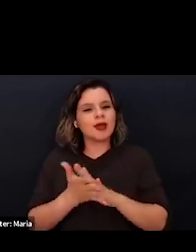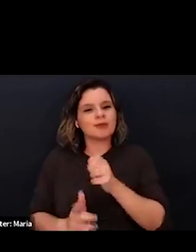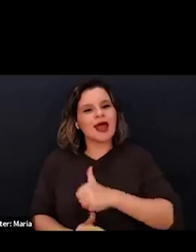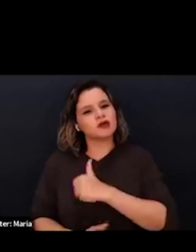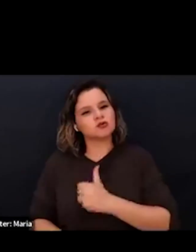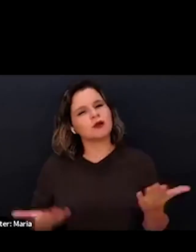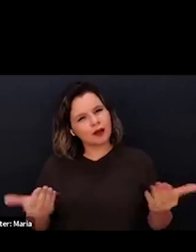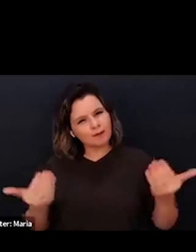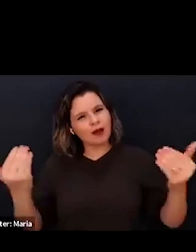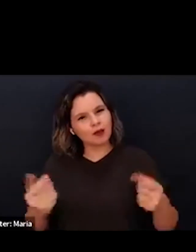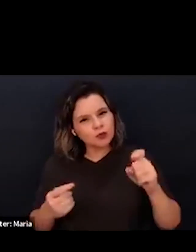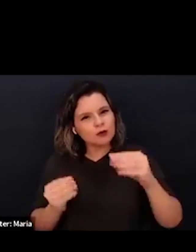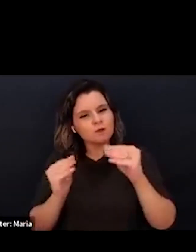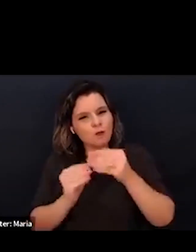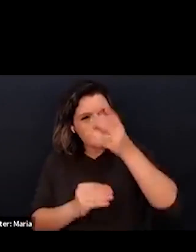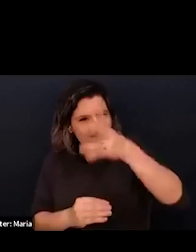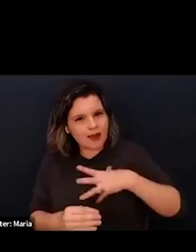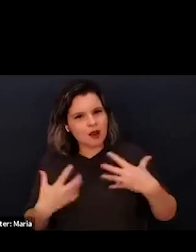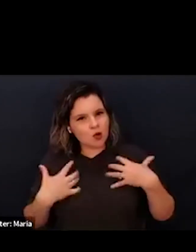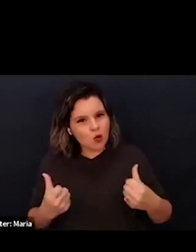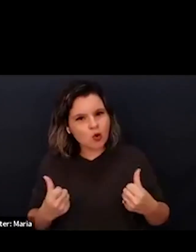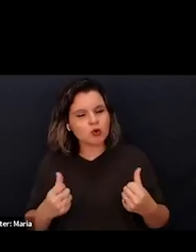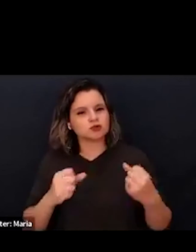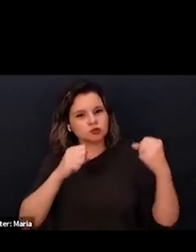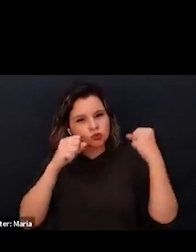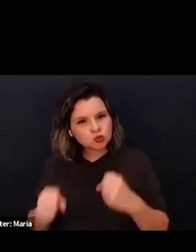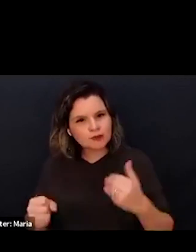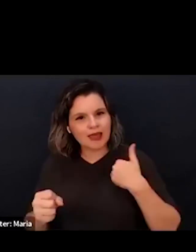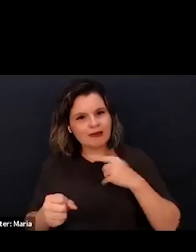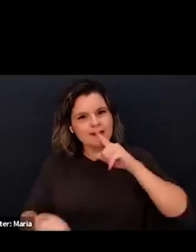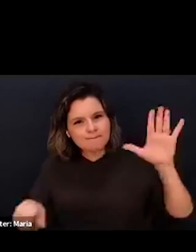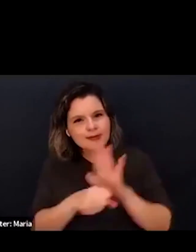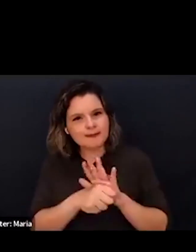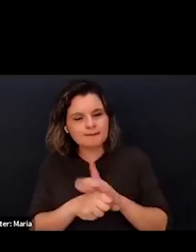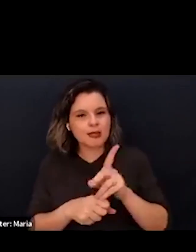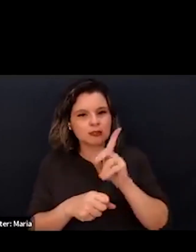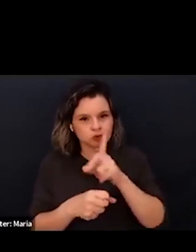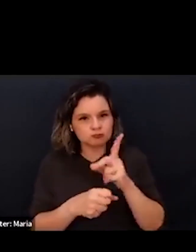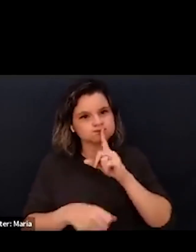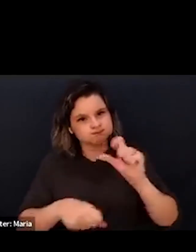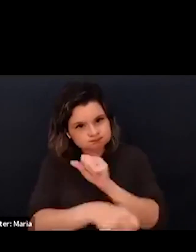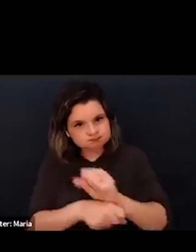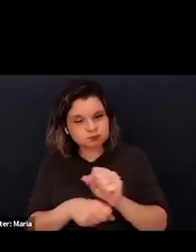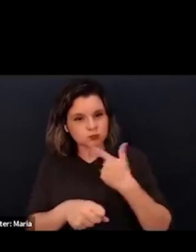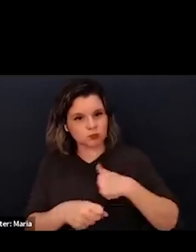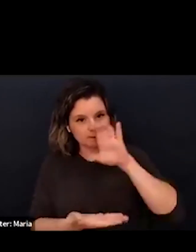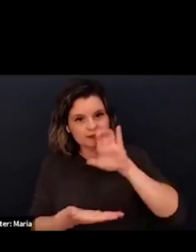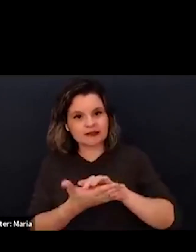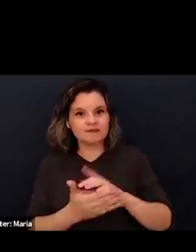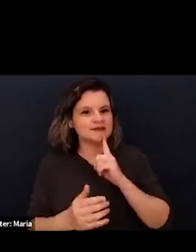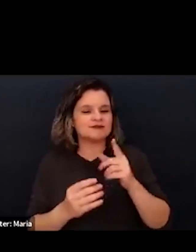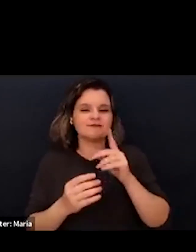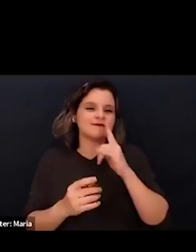guys, we need more men who have the courage and the strength to have some, commitment to putting into practice what we say we believe. This is very similar